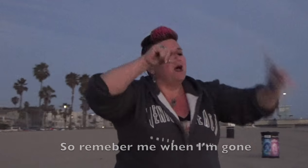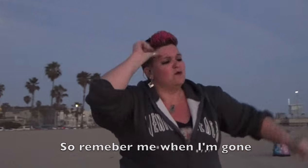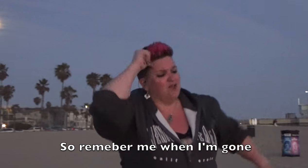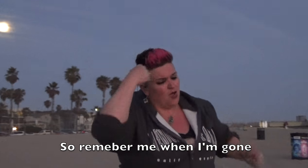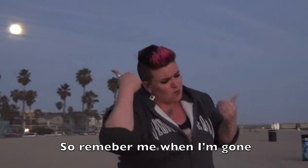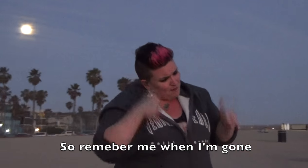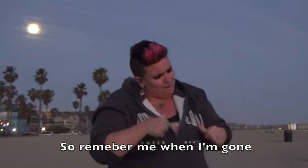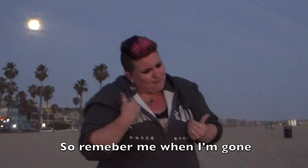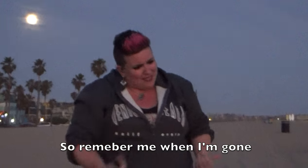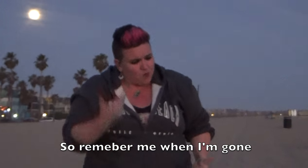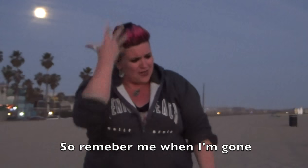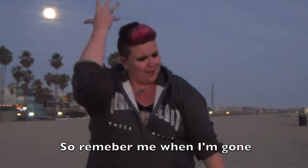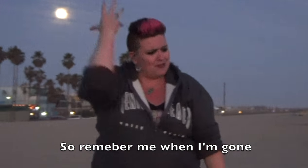So remember me when I'm gone